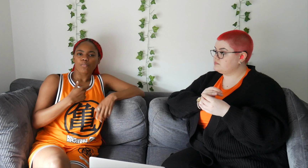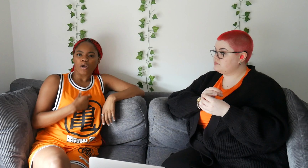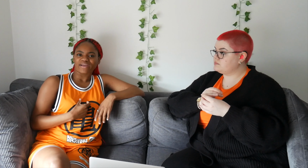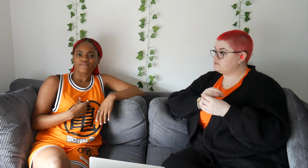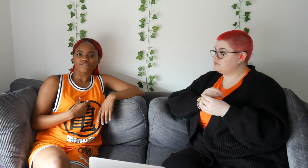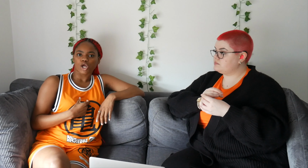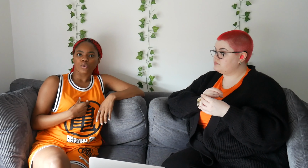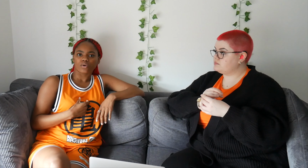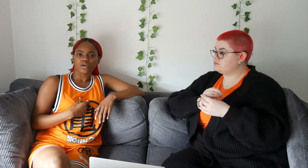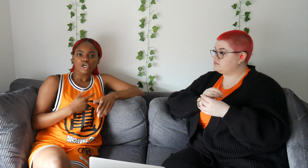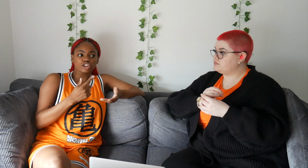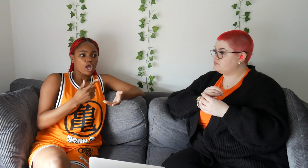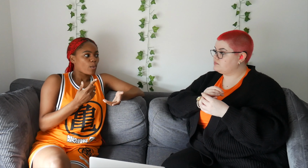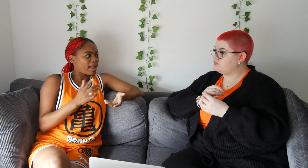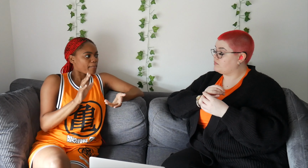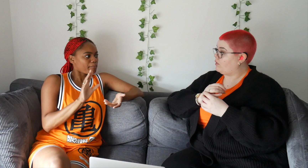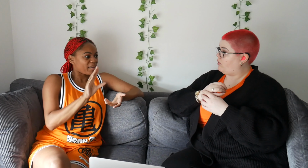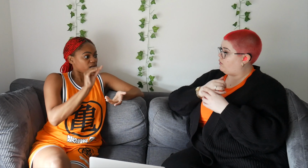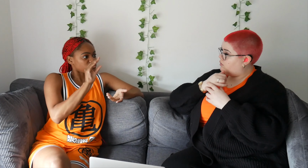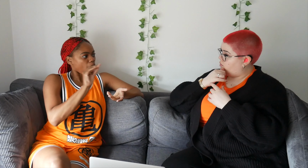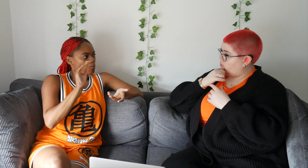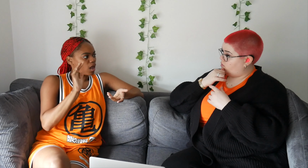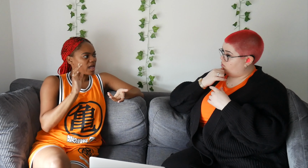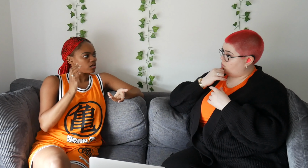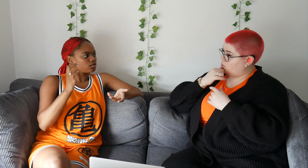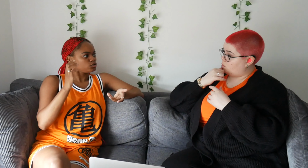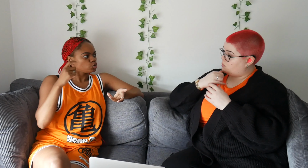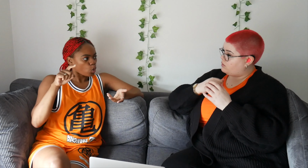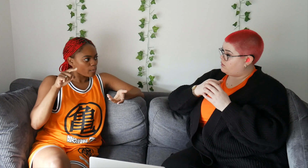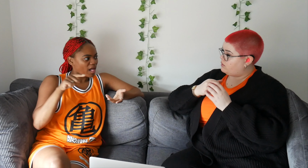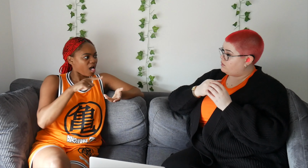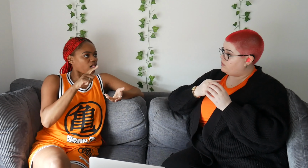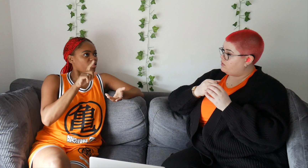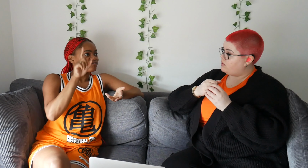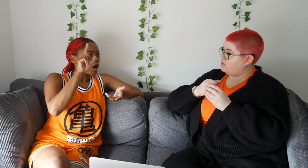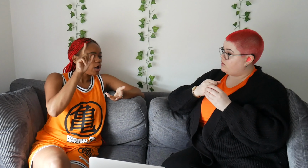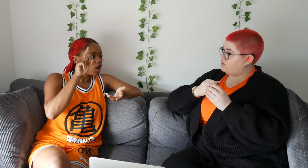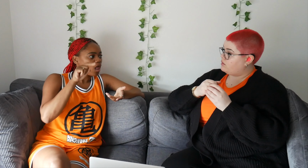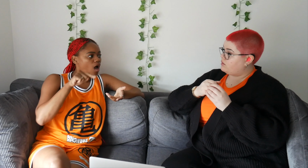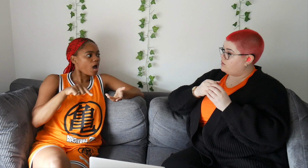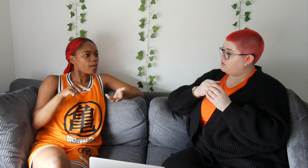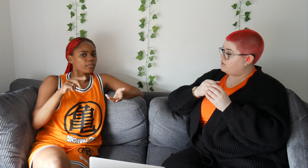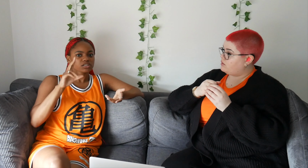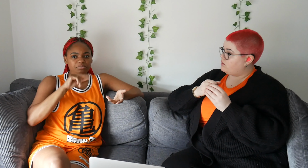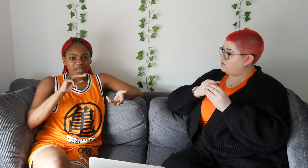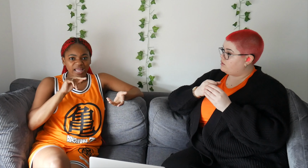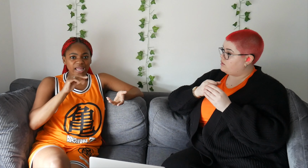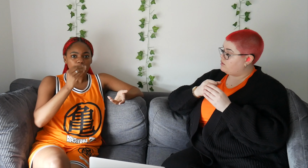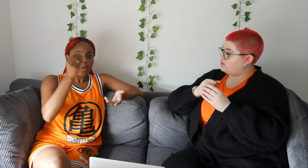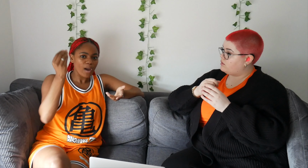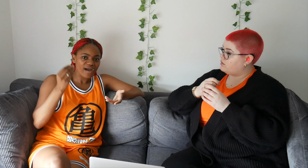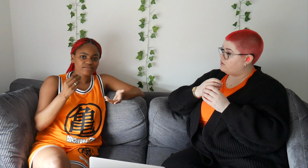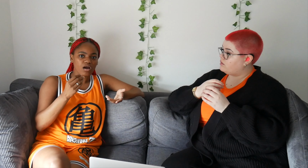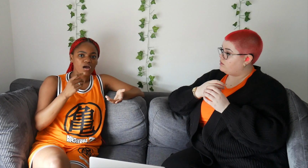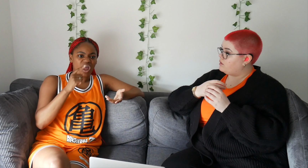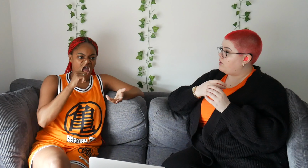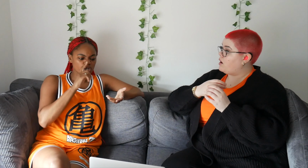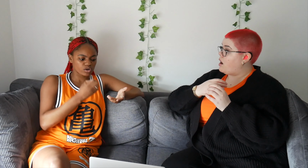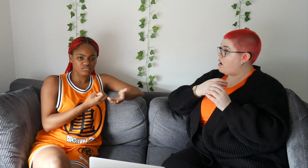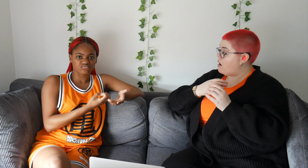activate it, your phone acts as a microphone, so it picks up like the doorbell, fire alarm, speech or whatever, and